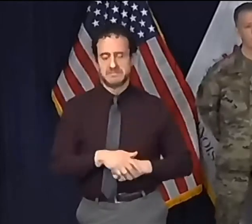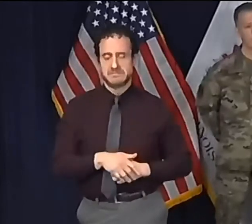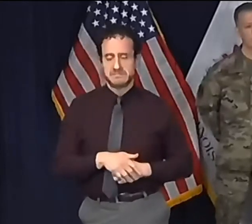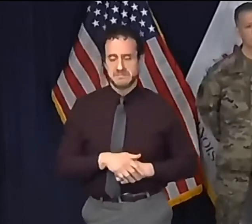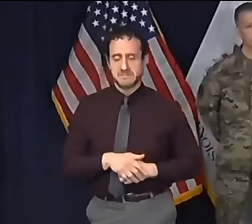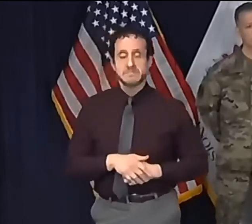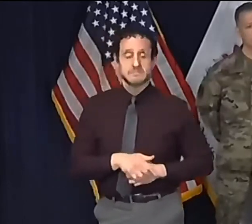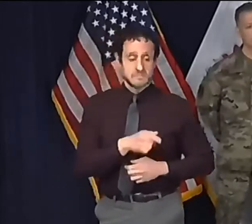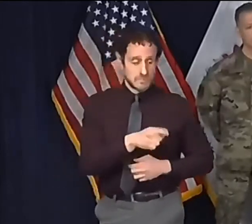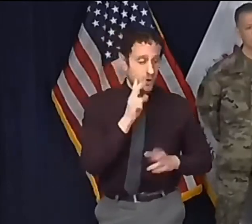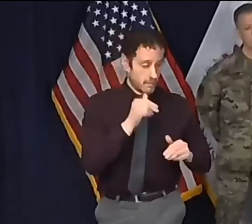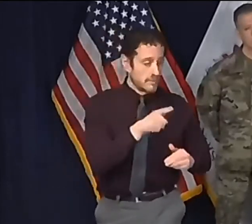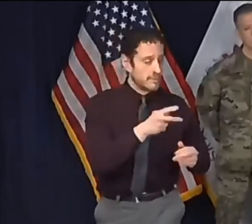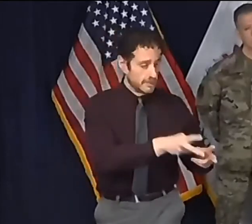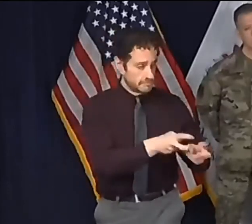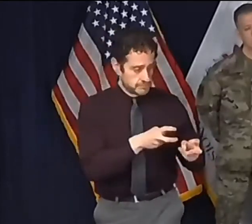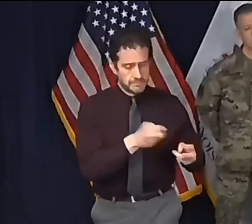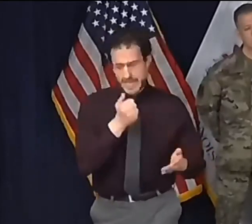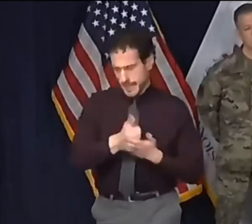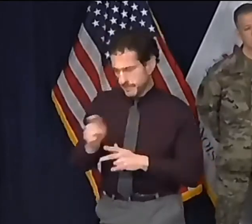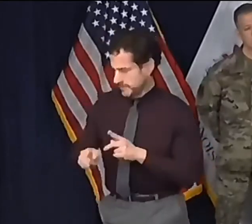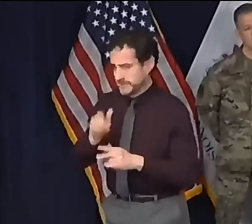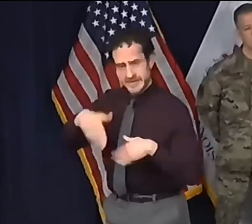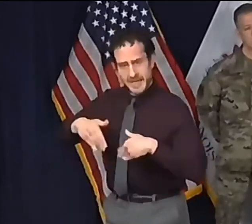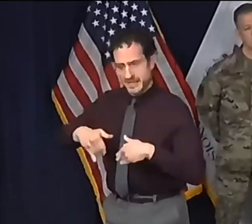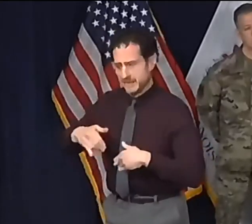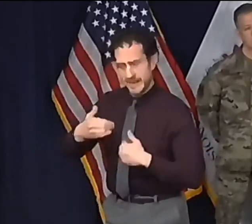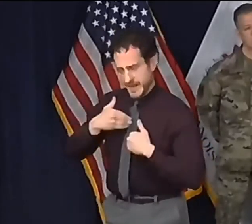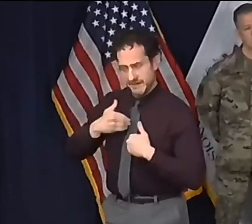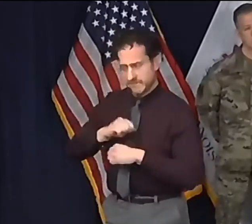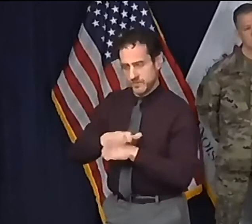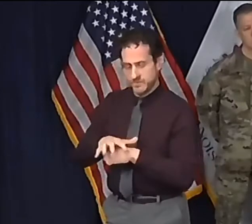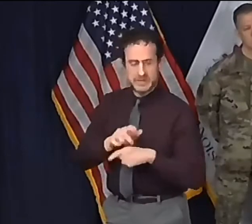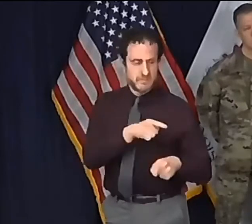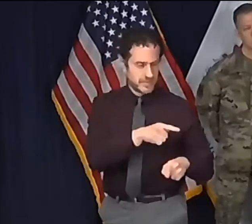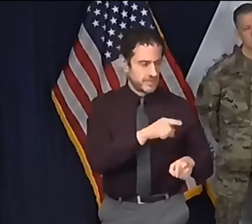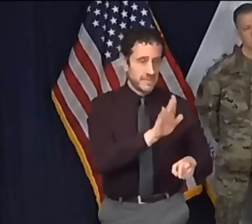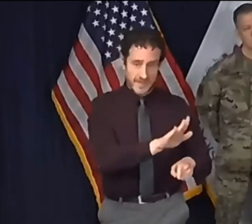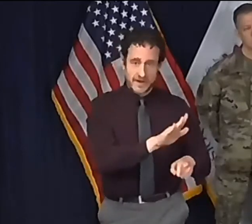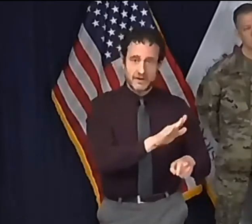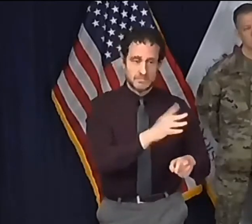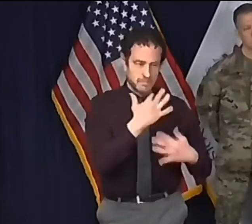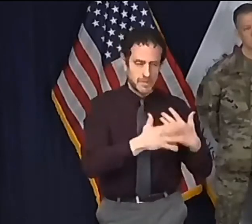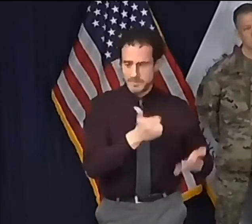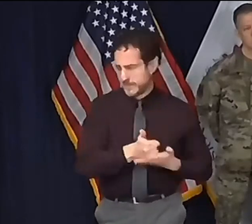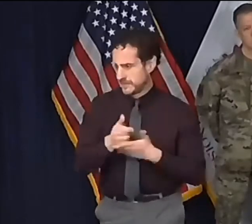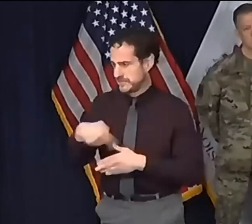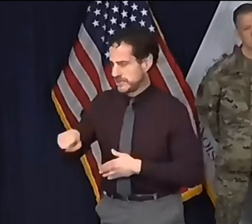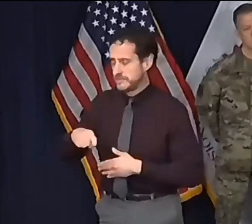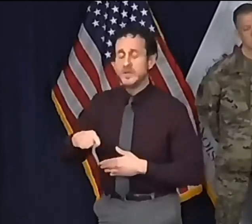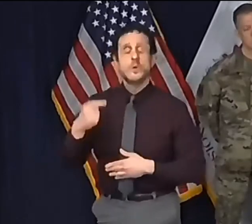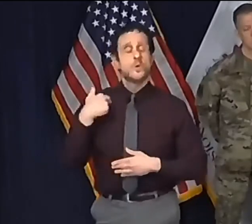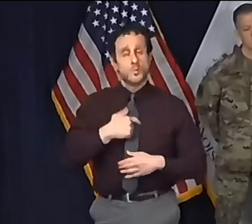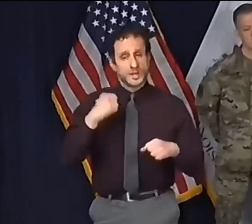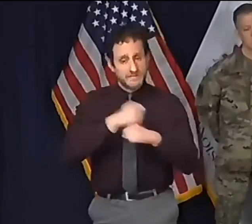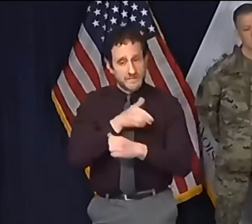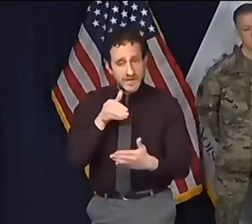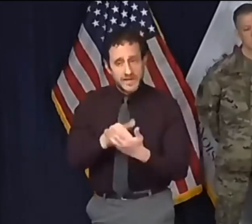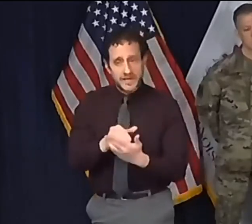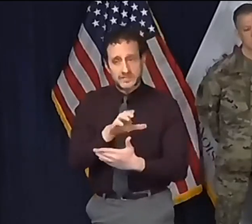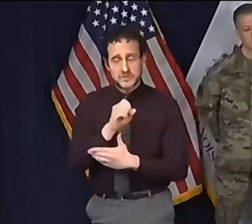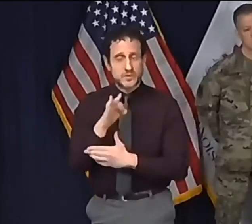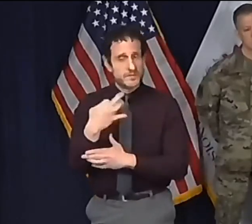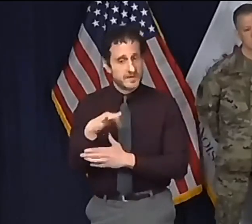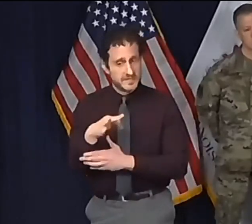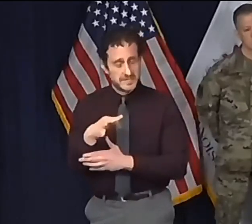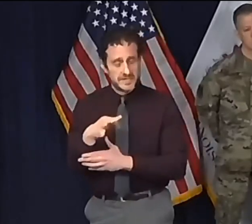not infected. Antibody tests will play a critical role in the fight against COVID-19 by helping with identification